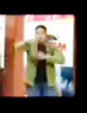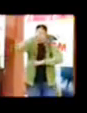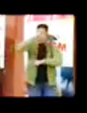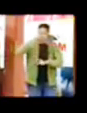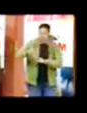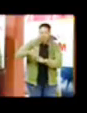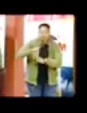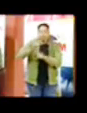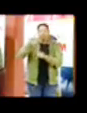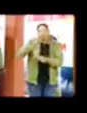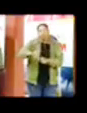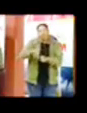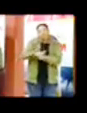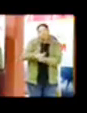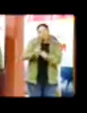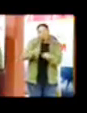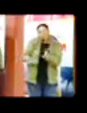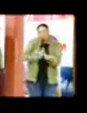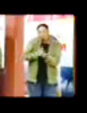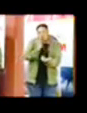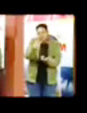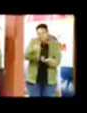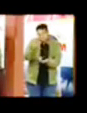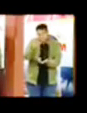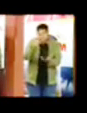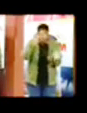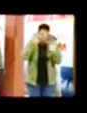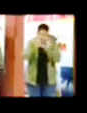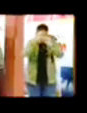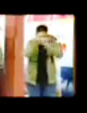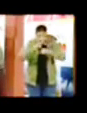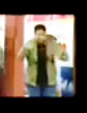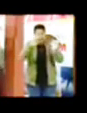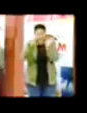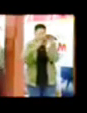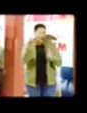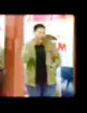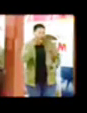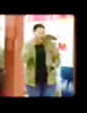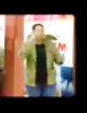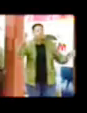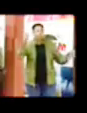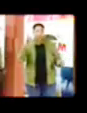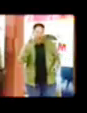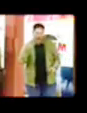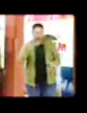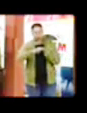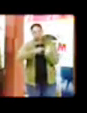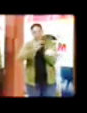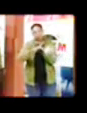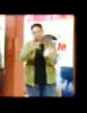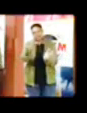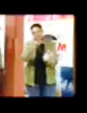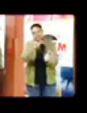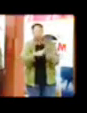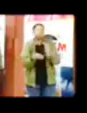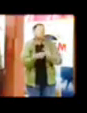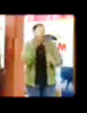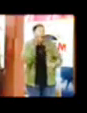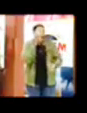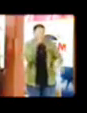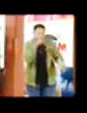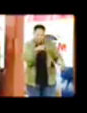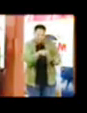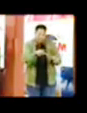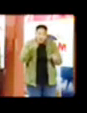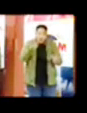a low pressure system. So we see on our picture here the center, which we call the eye of the hurricane. Right around it, those areas